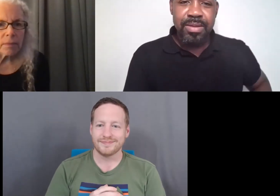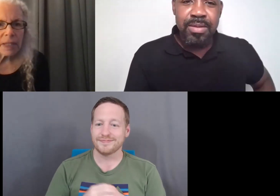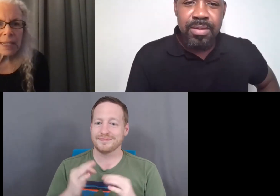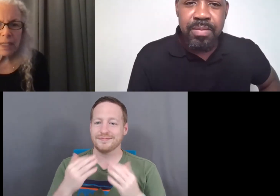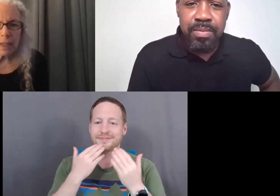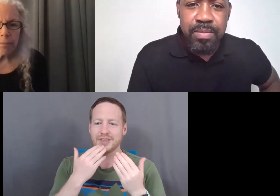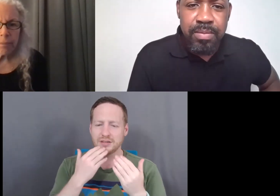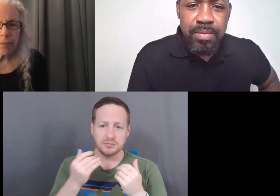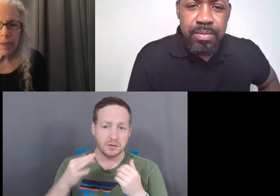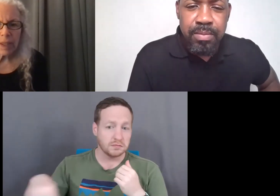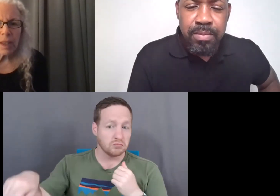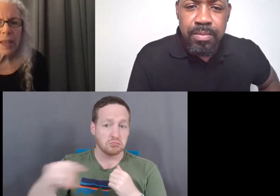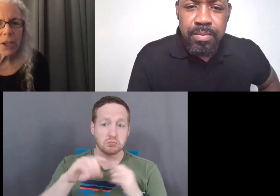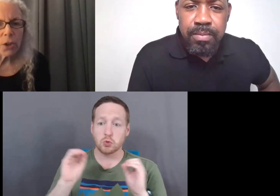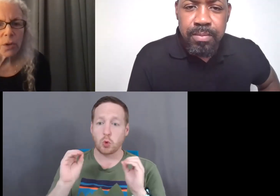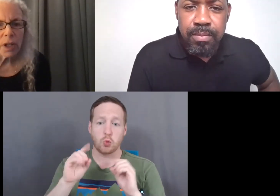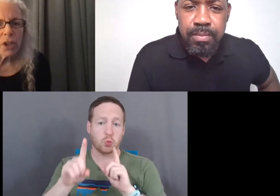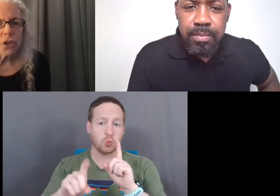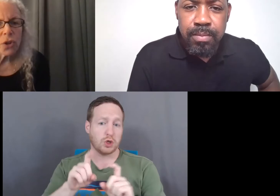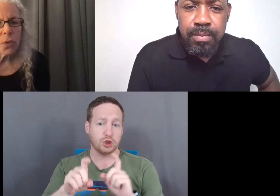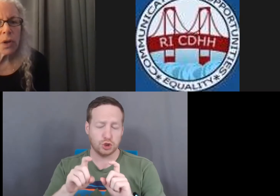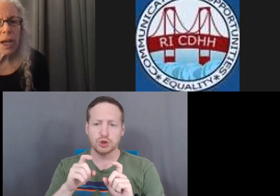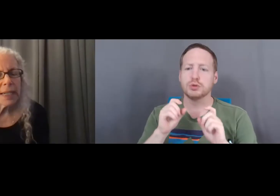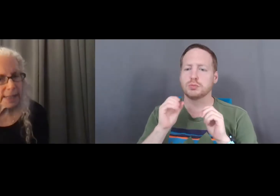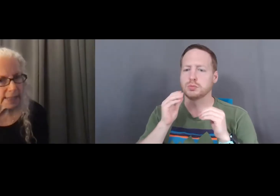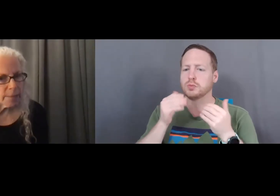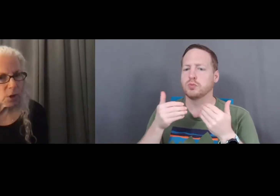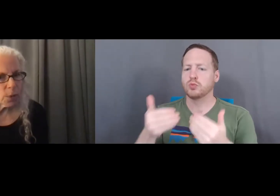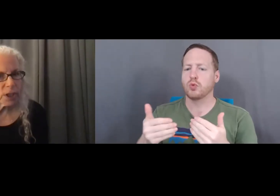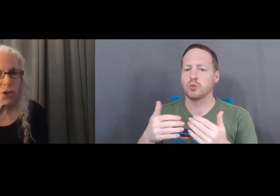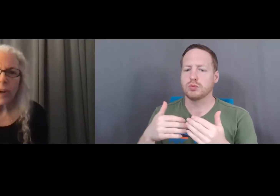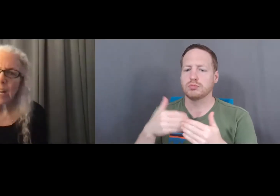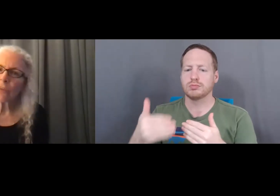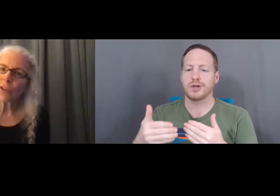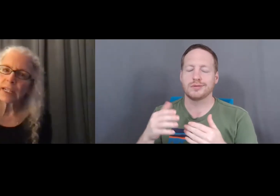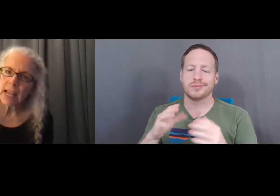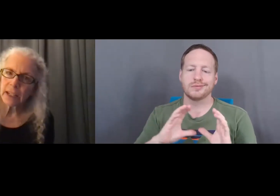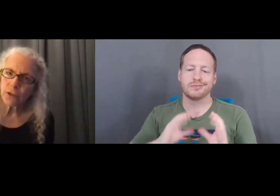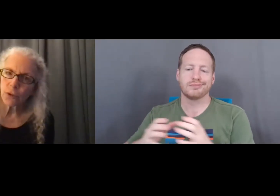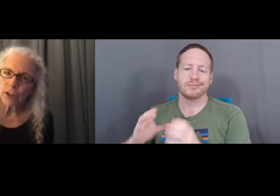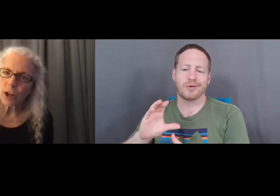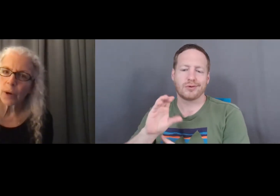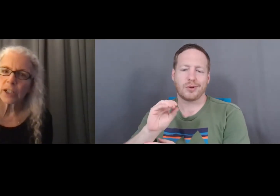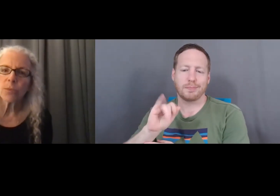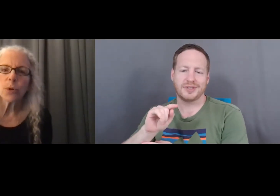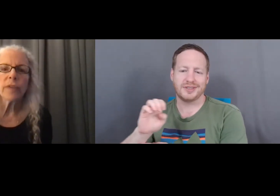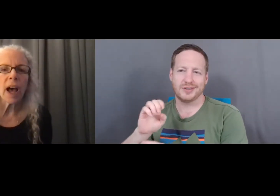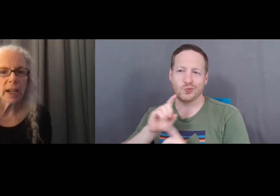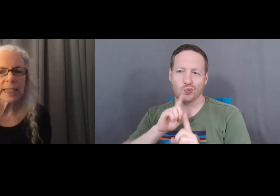Yes, Tim. Thank you. So it doesn't seem there are questions right now for the executive director. I wanted to move on to the